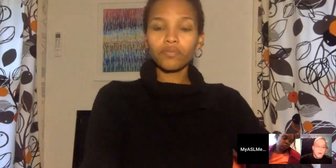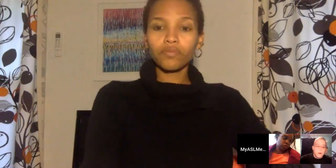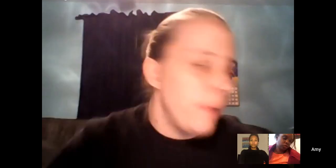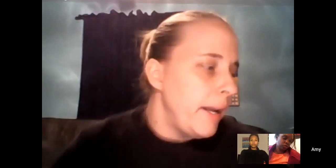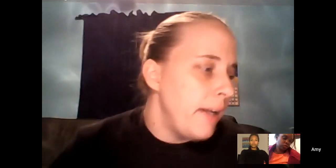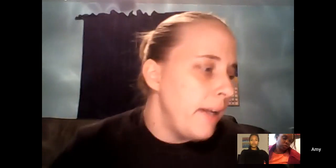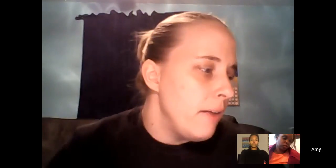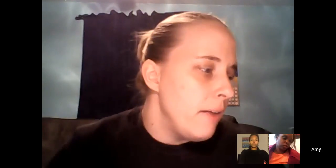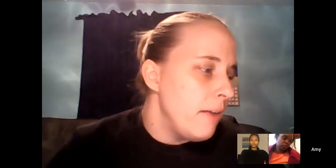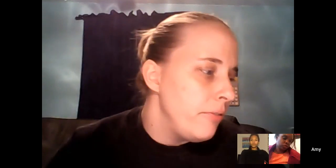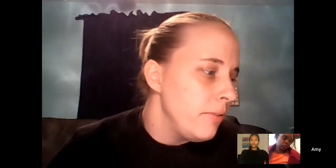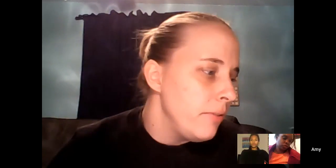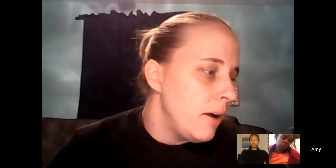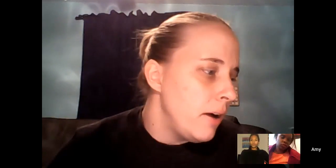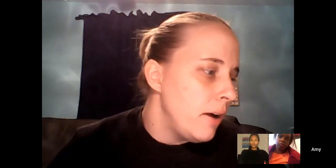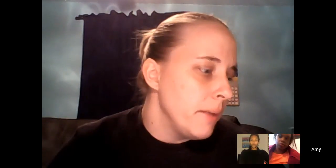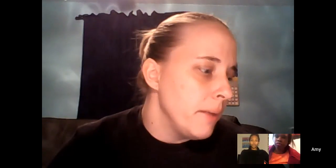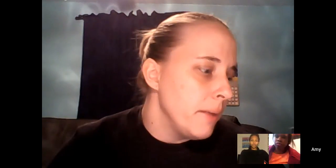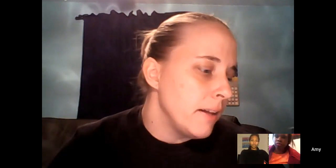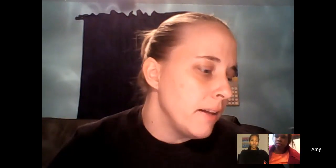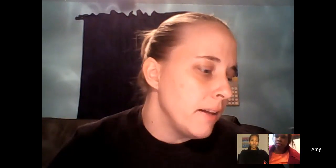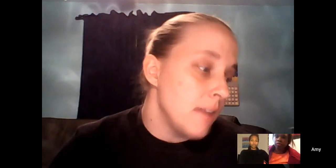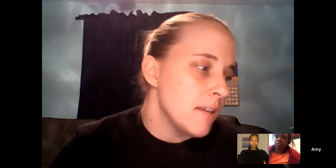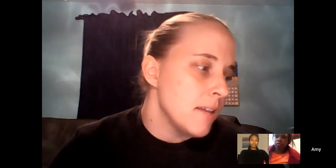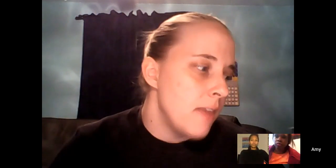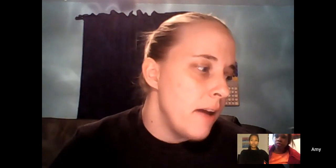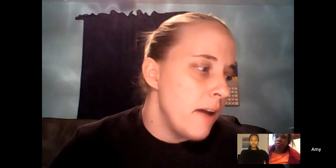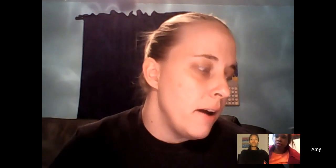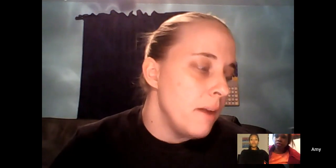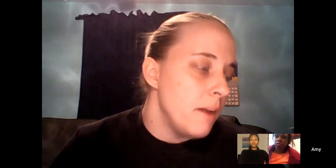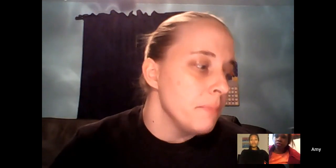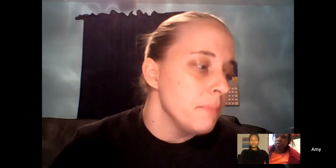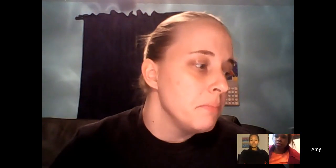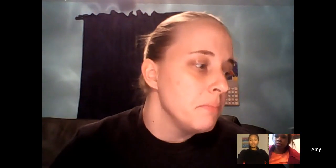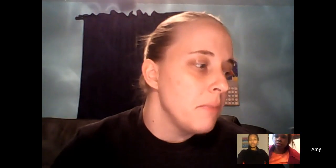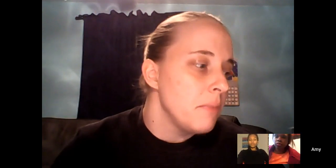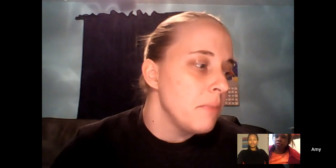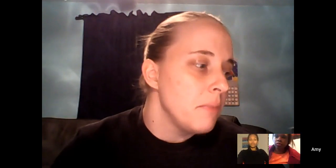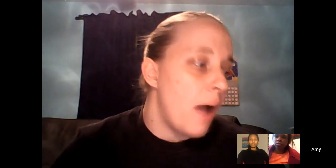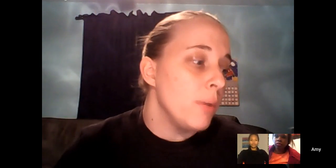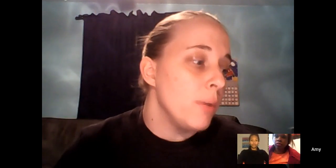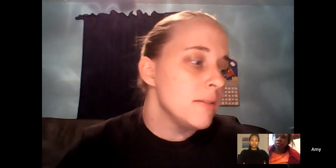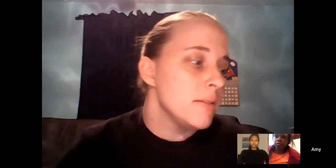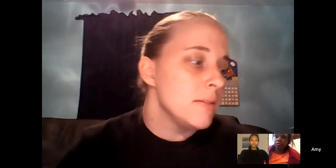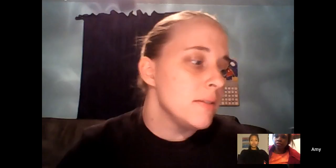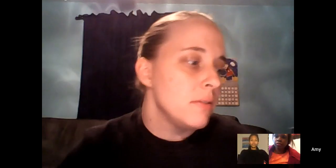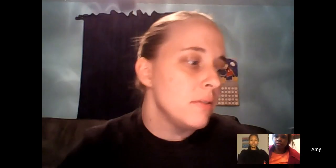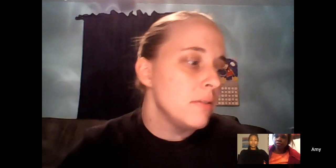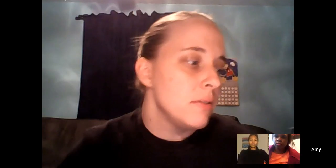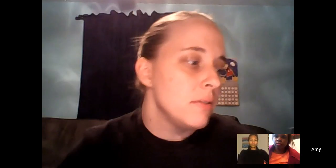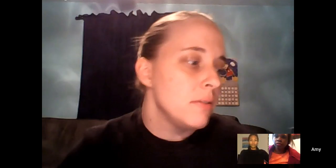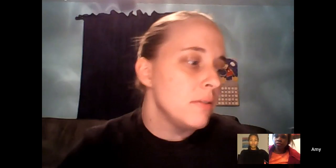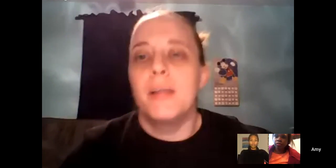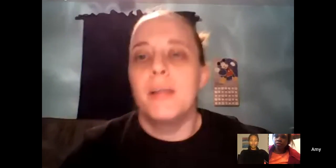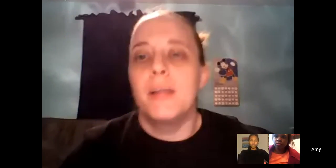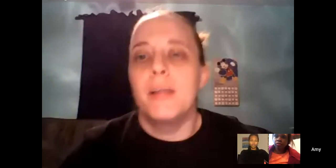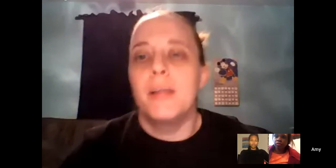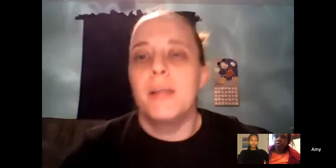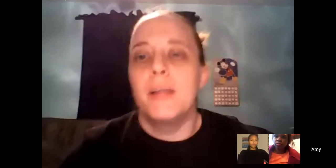I didn't have exactly signs like that. I was a little thrown off when she signed something like recruit. I've